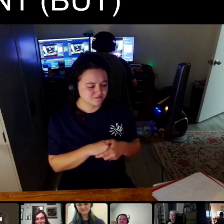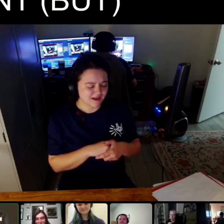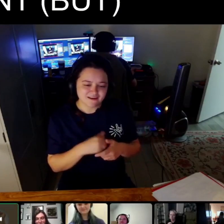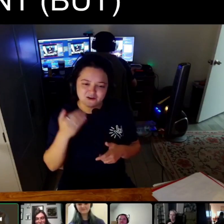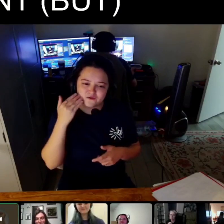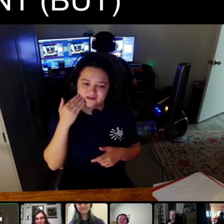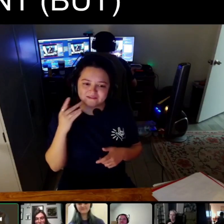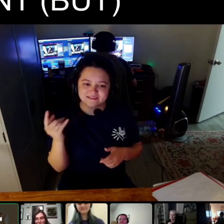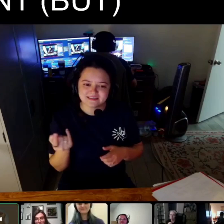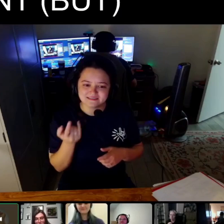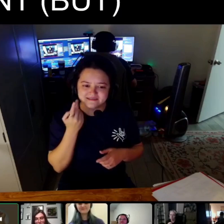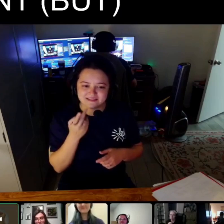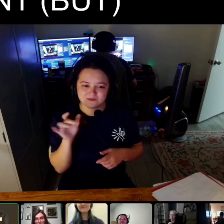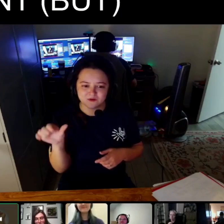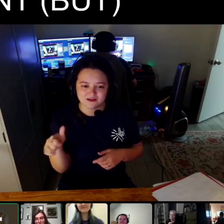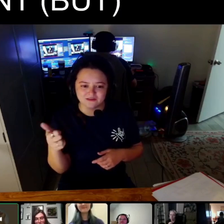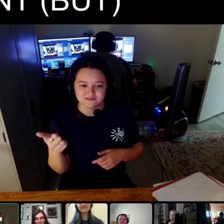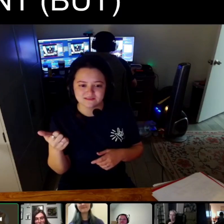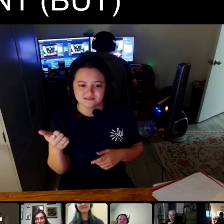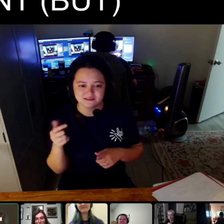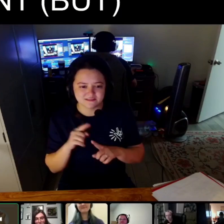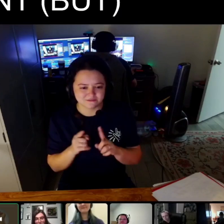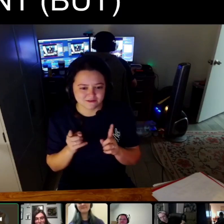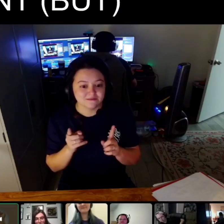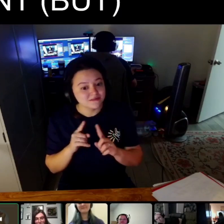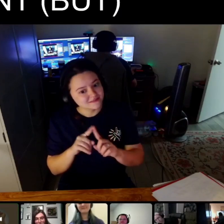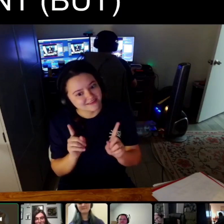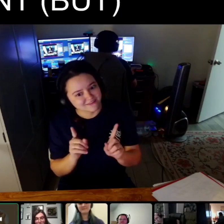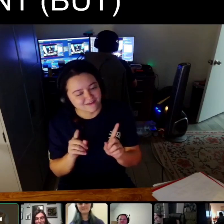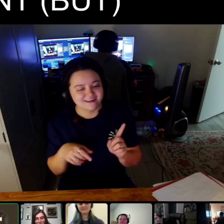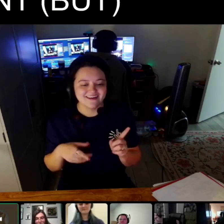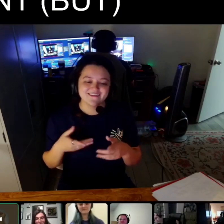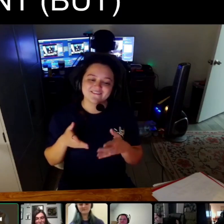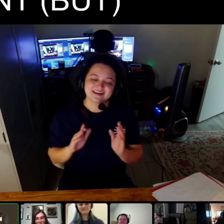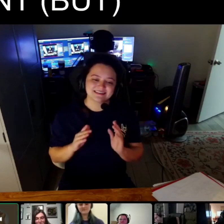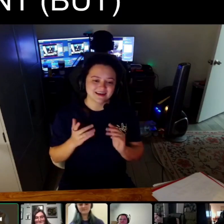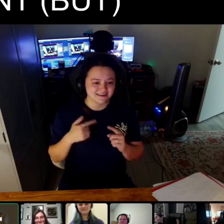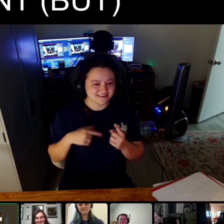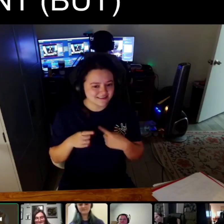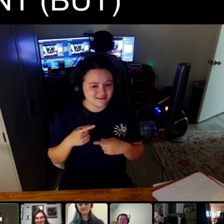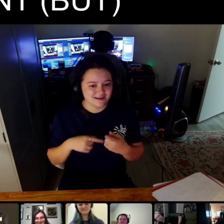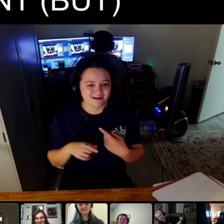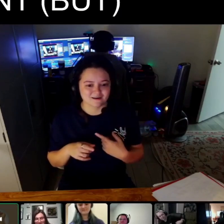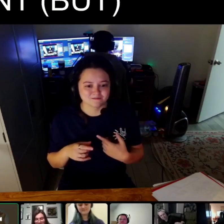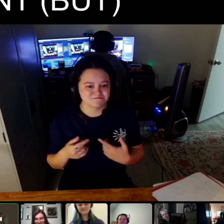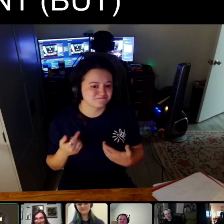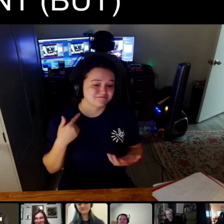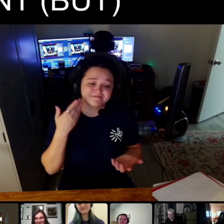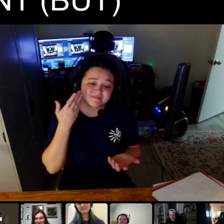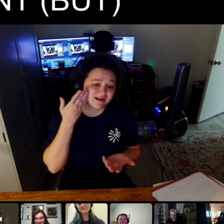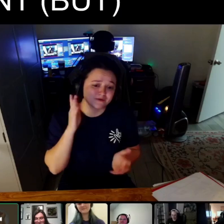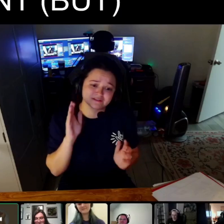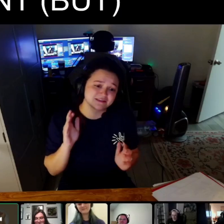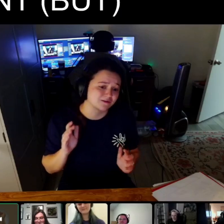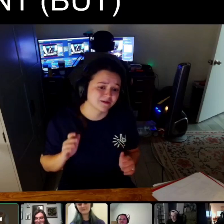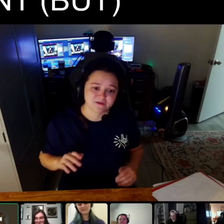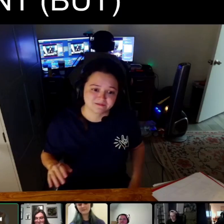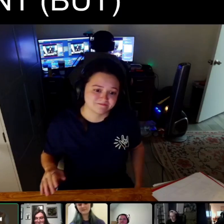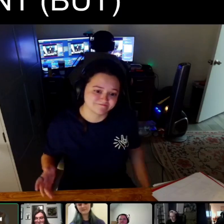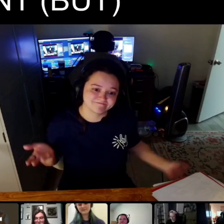I know that I've seen somewhere else a different way to sign it. I personally don't know it. I